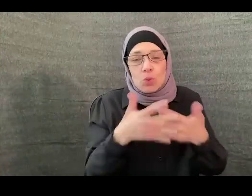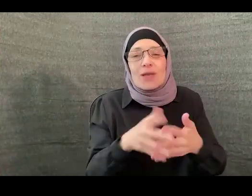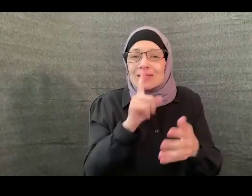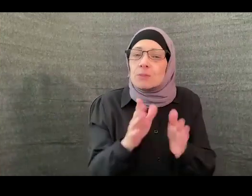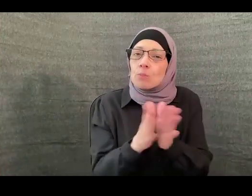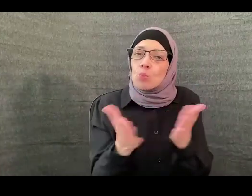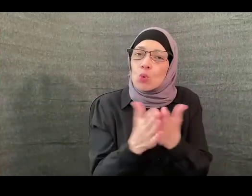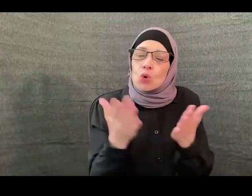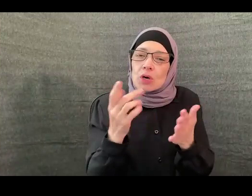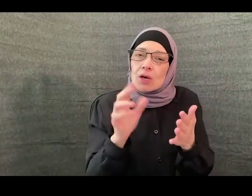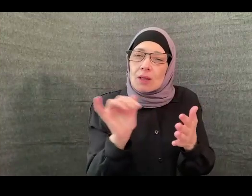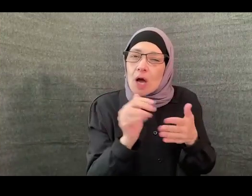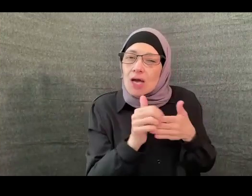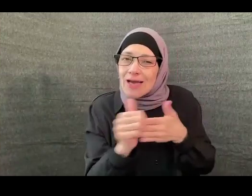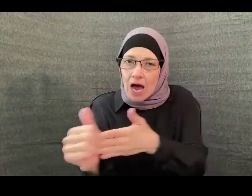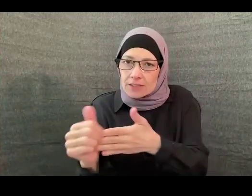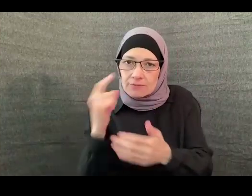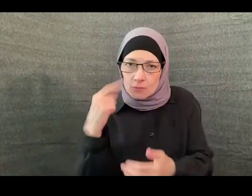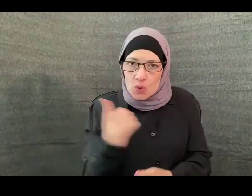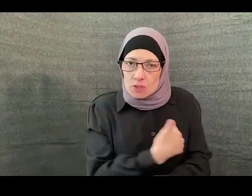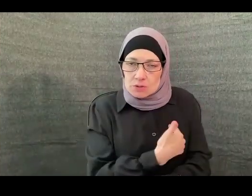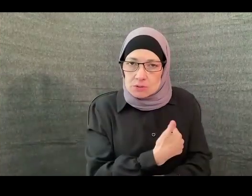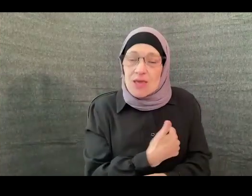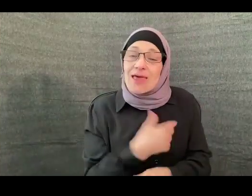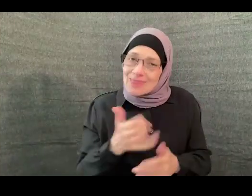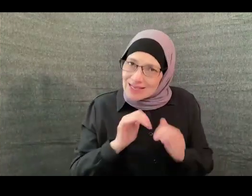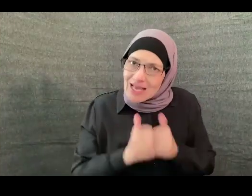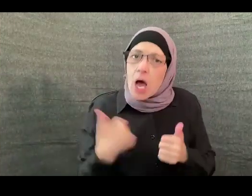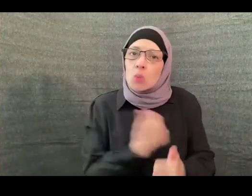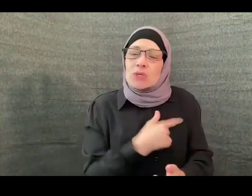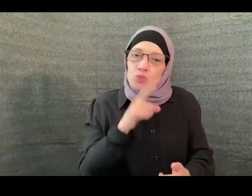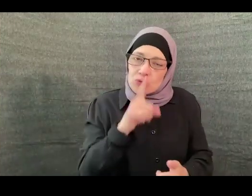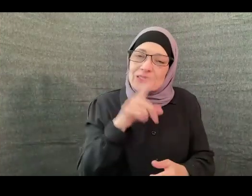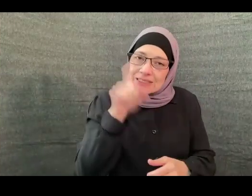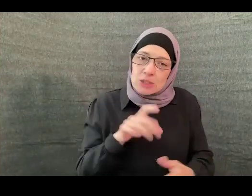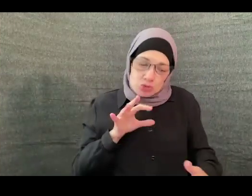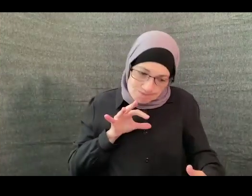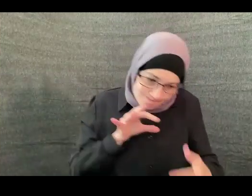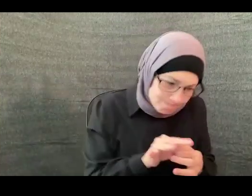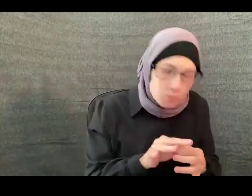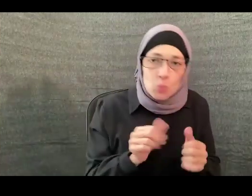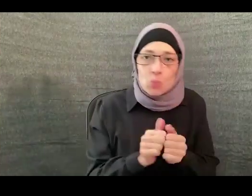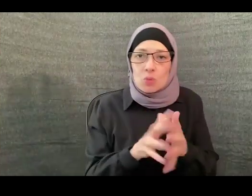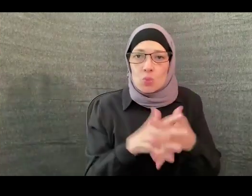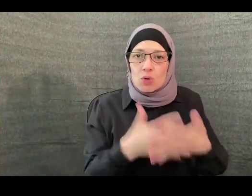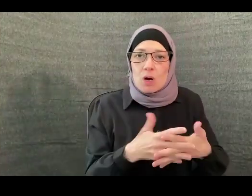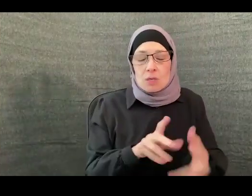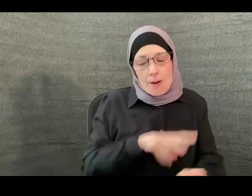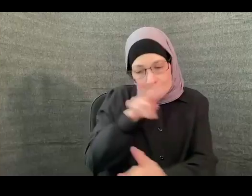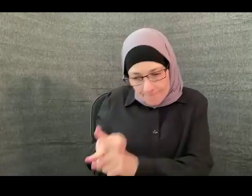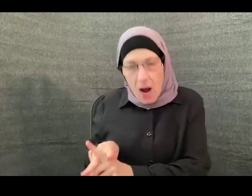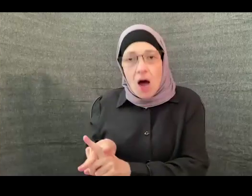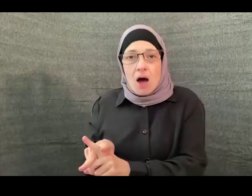need to engage ourselves with the Quran in a way that keeps our